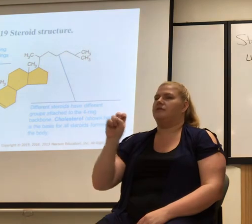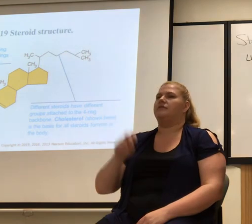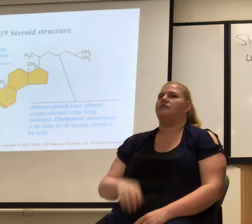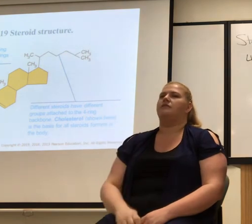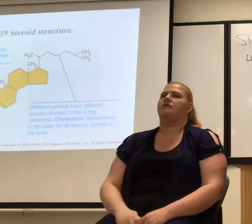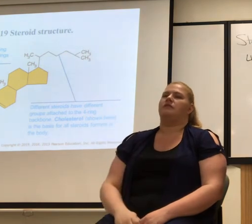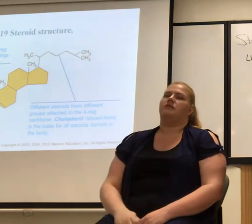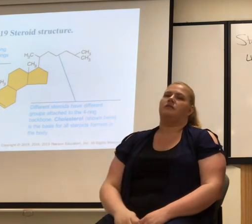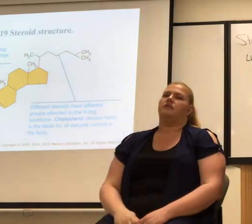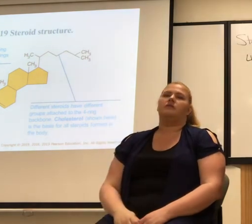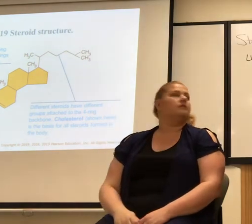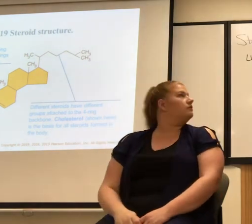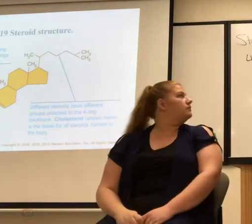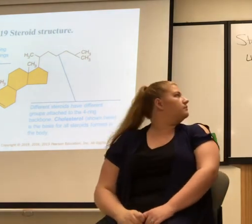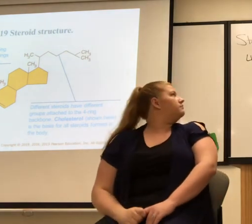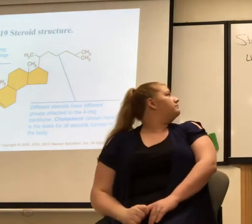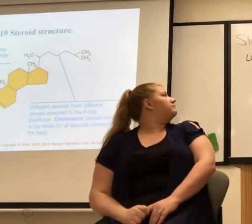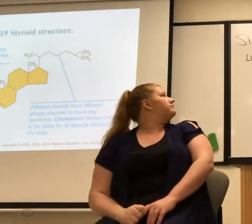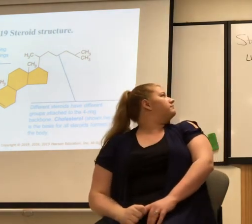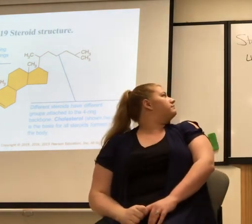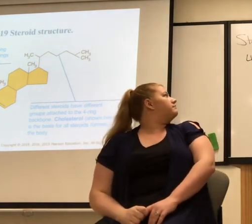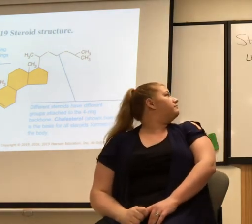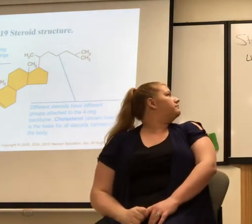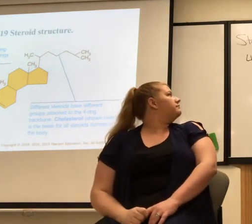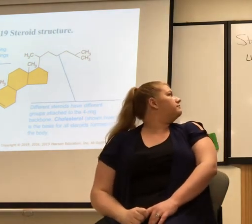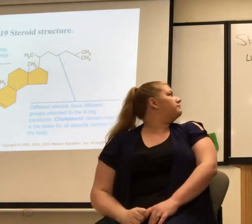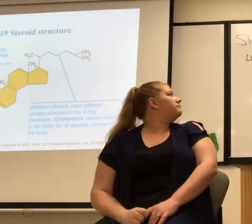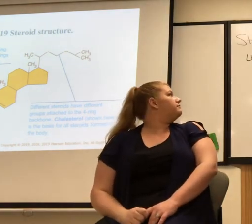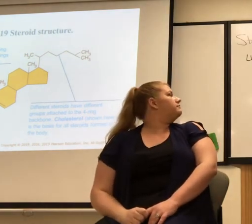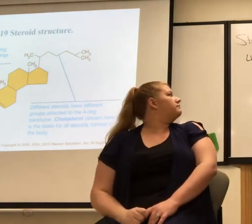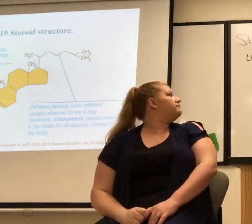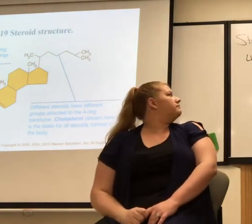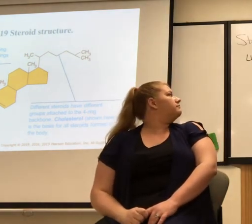benzene, another one here.